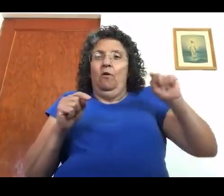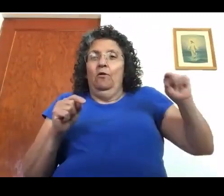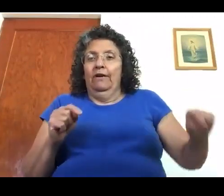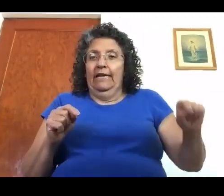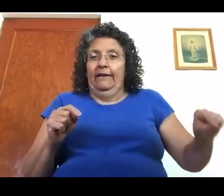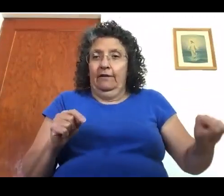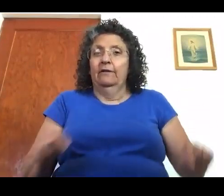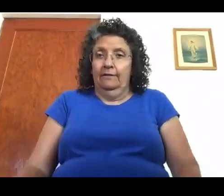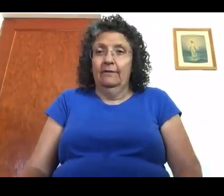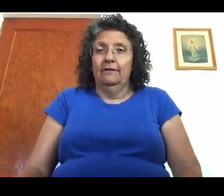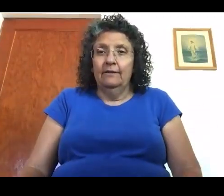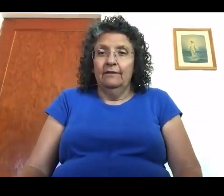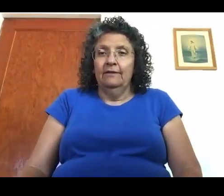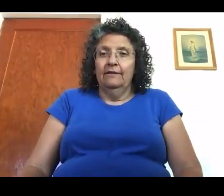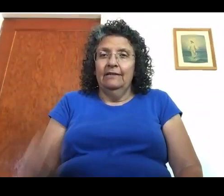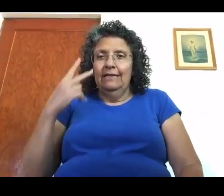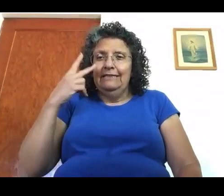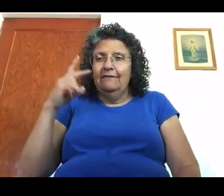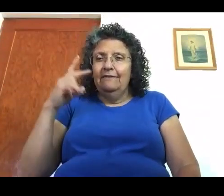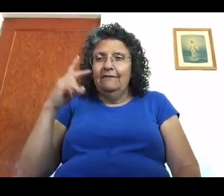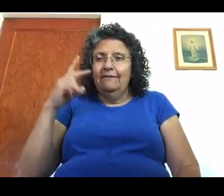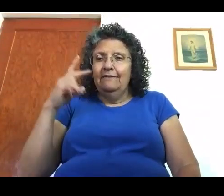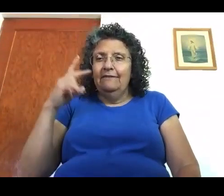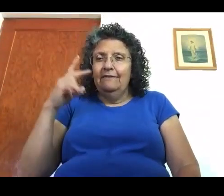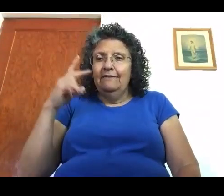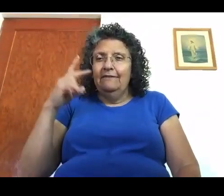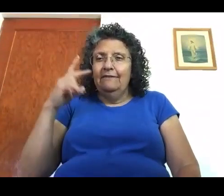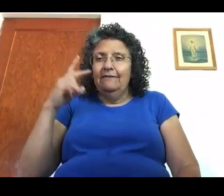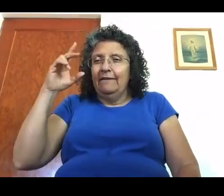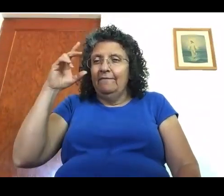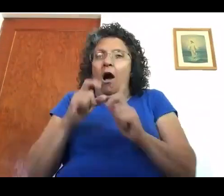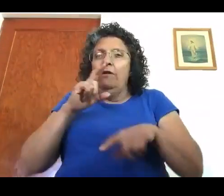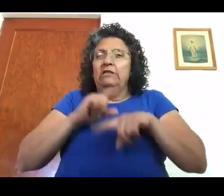I'm going to dig for some really small ones.